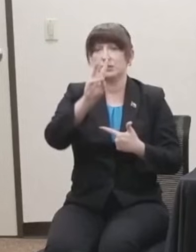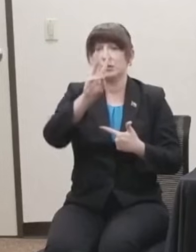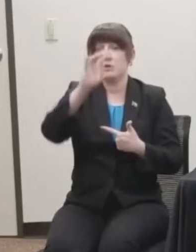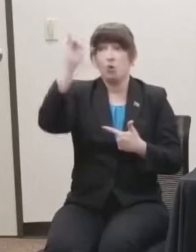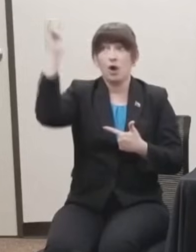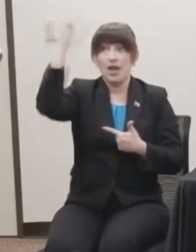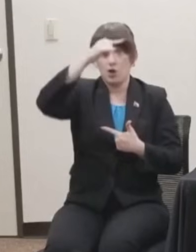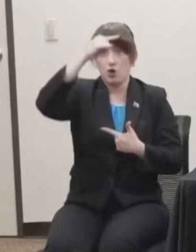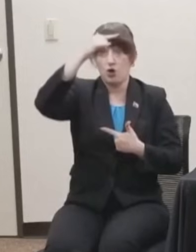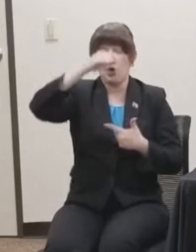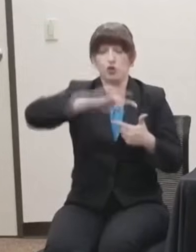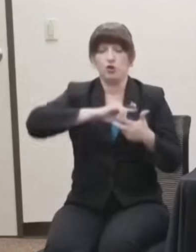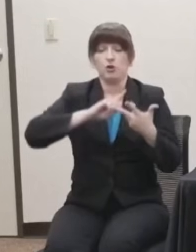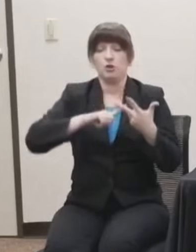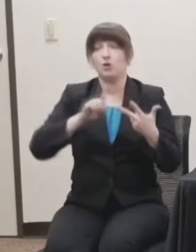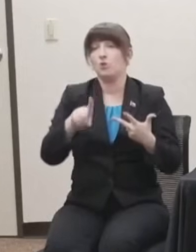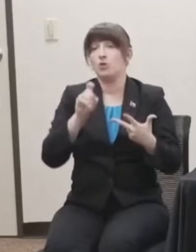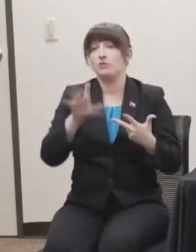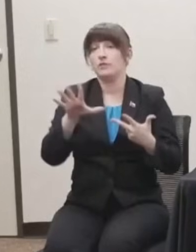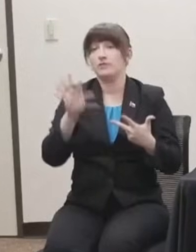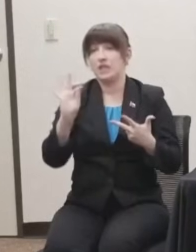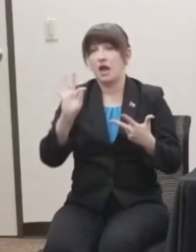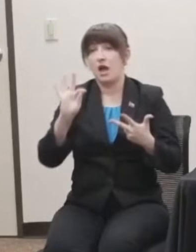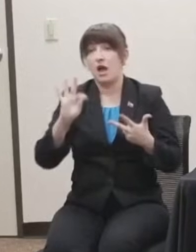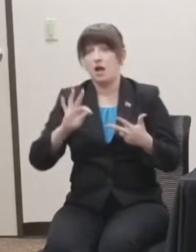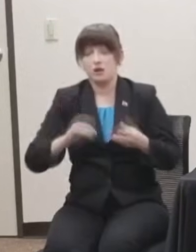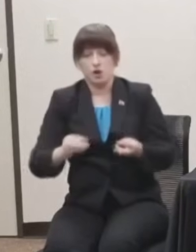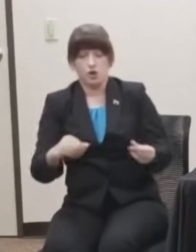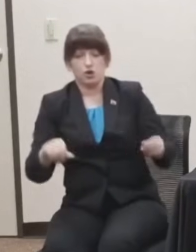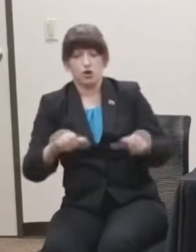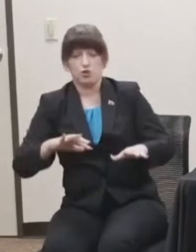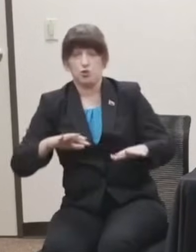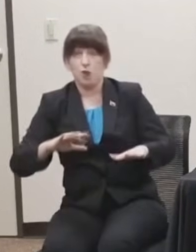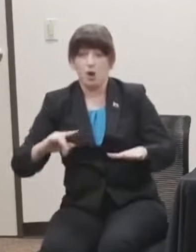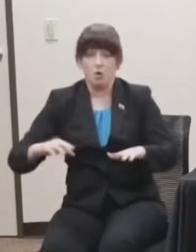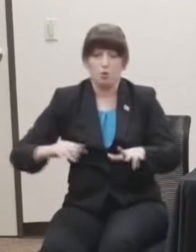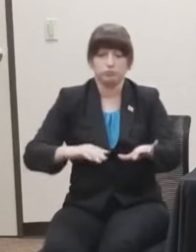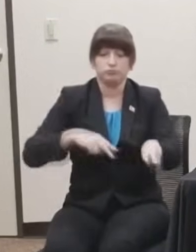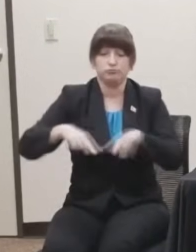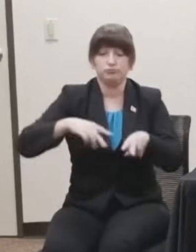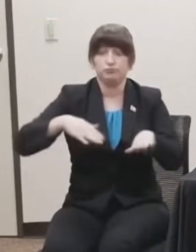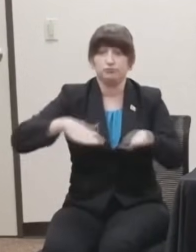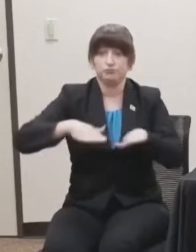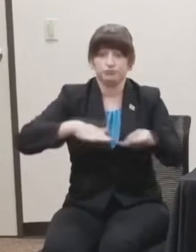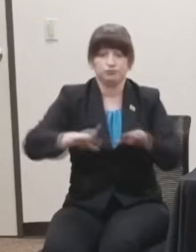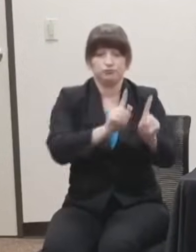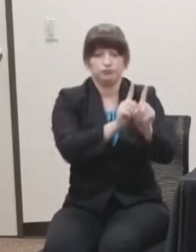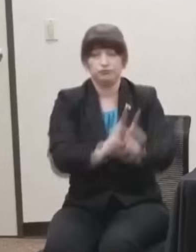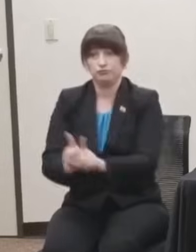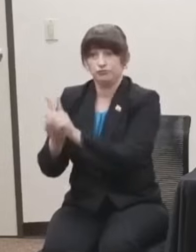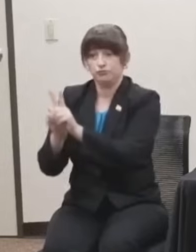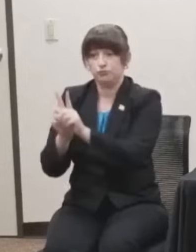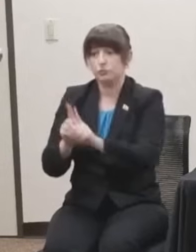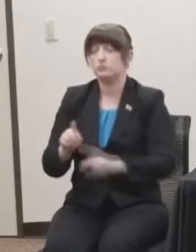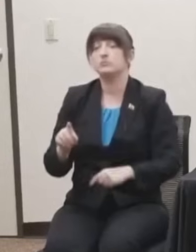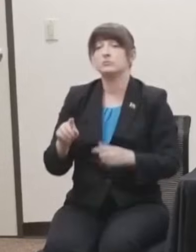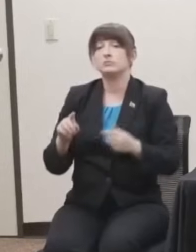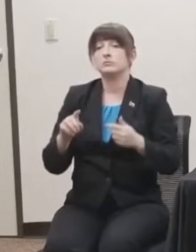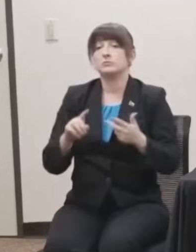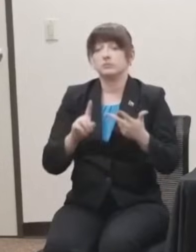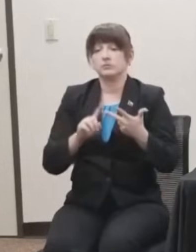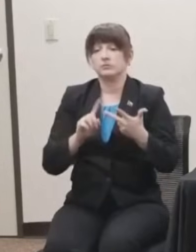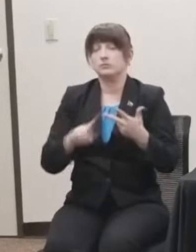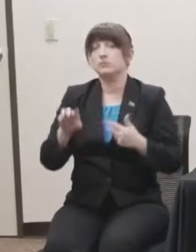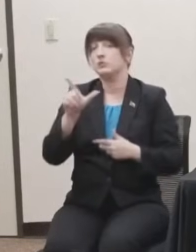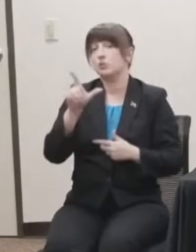by ground. Of those count, 20 ground evacuations occurred in San Saba and 5